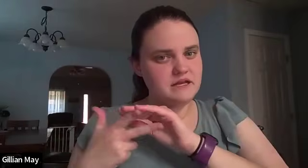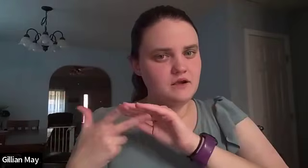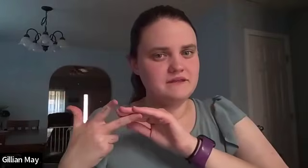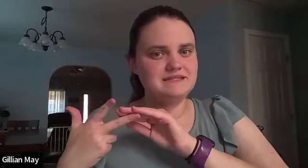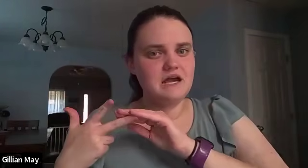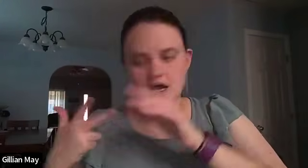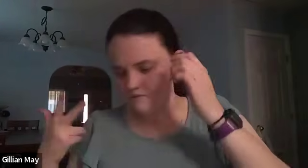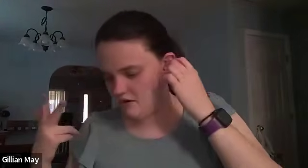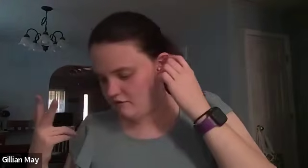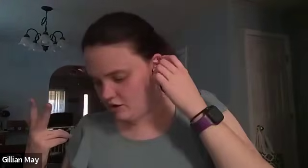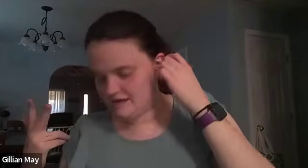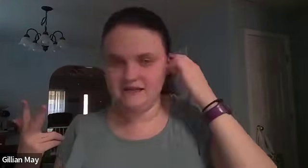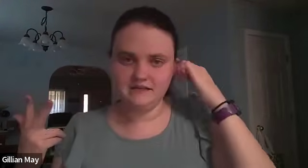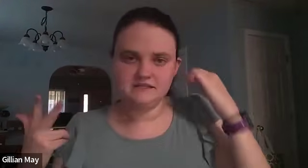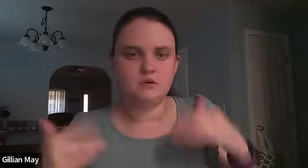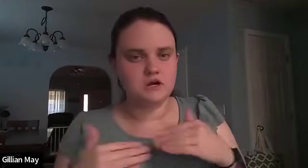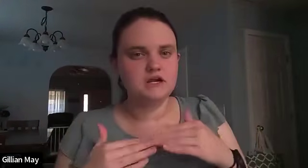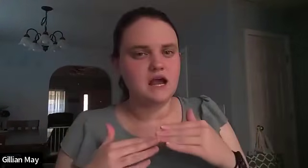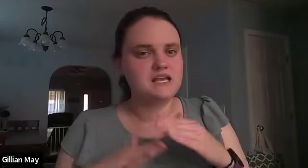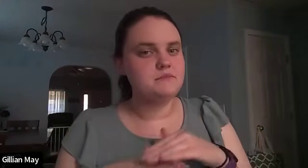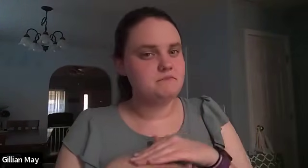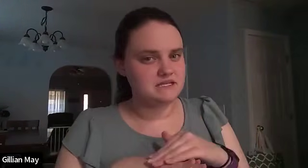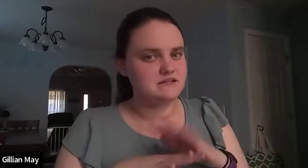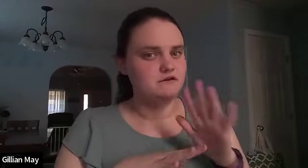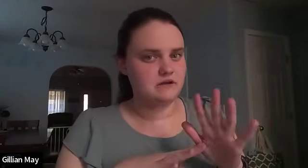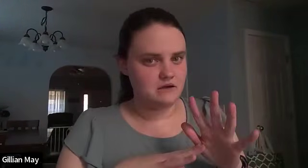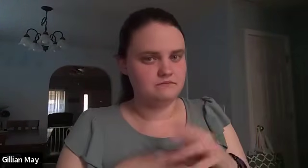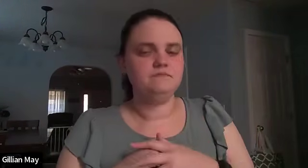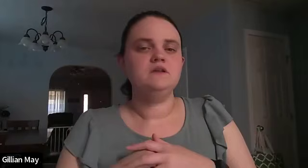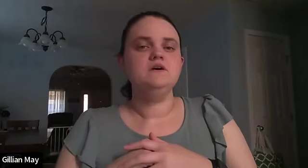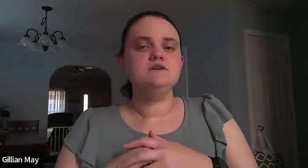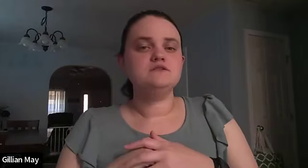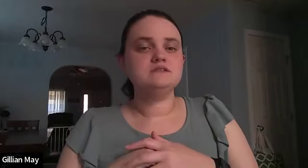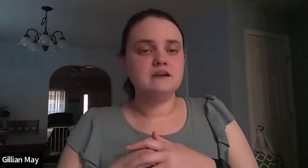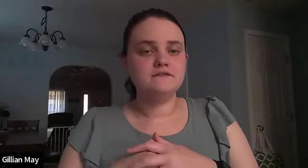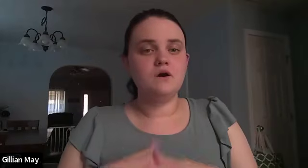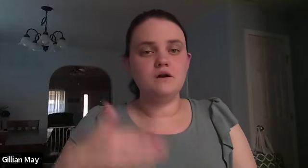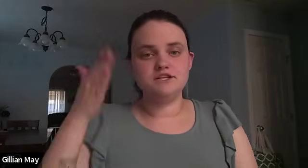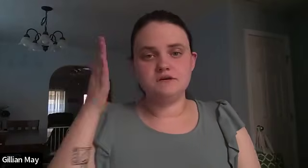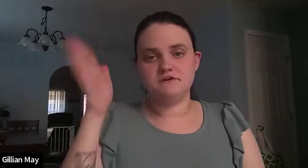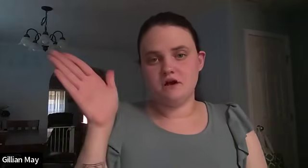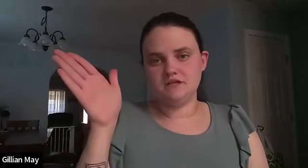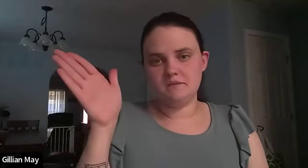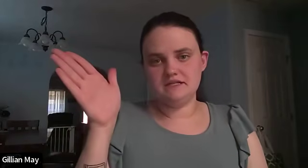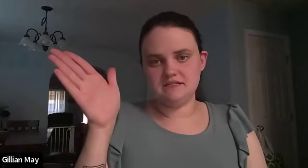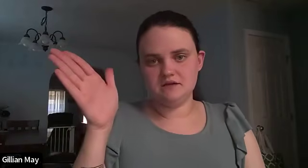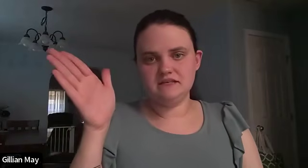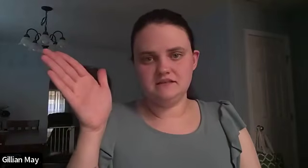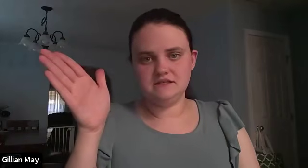depending on the type of art it is, but we're going to kind of keep it basic for now. So the sign for art is you have your non-dominant sideways like